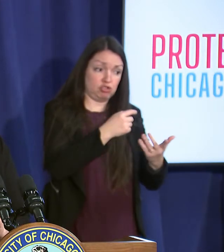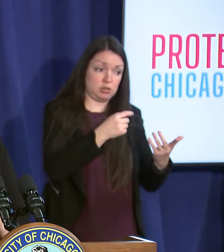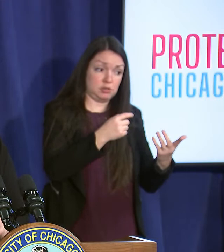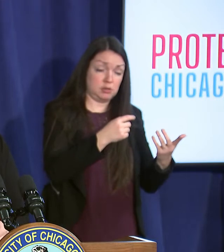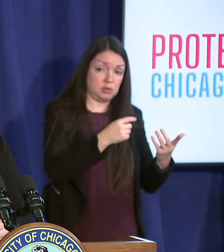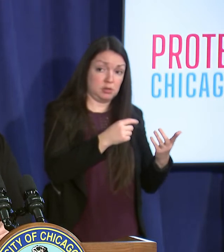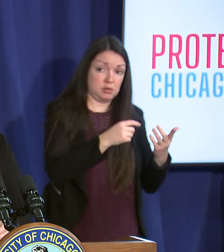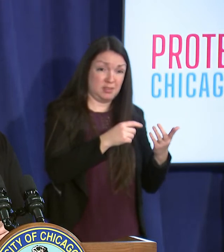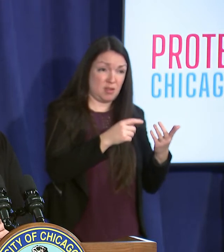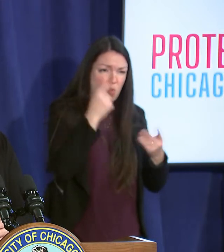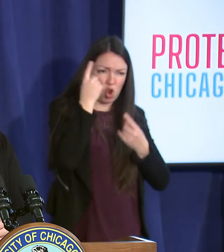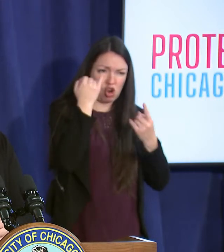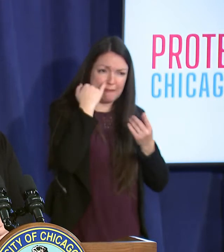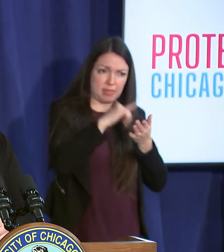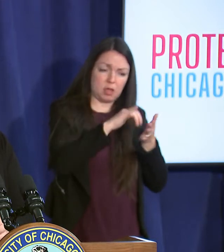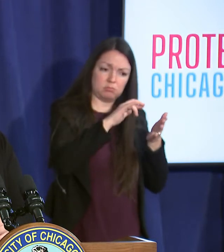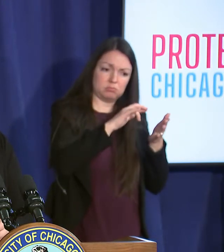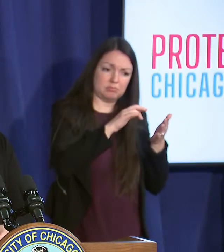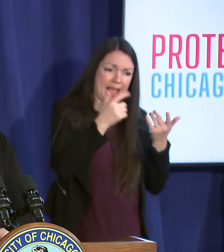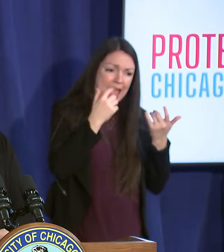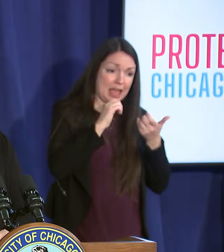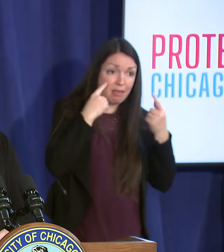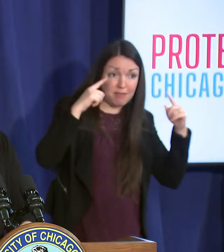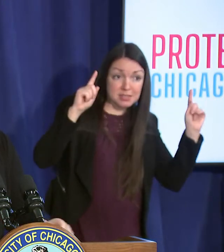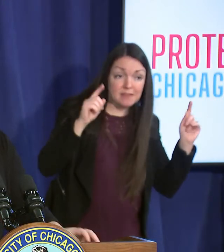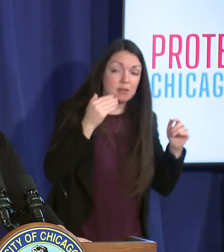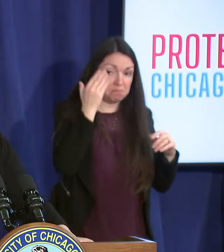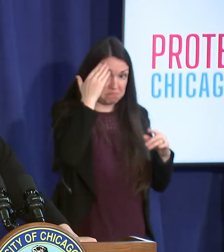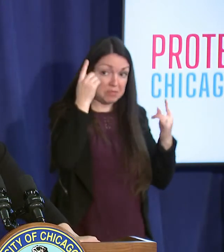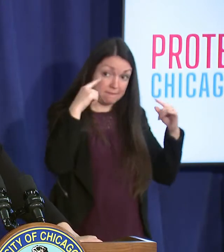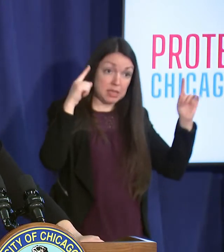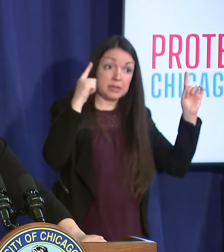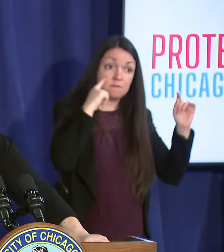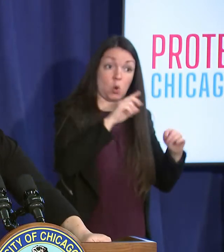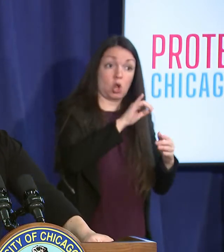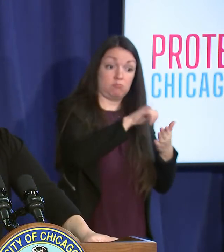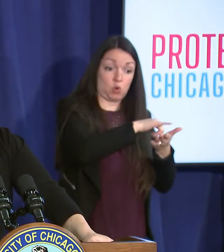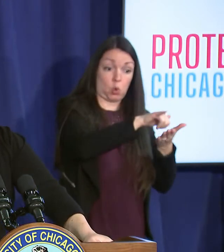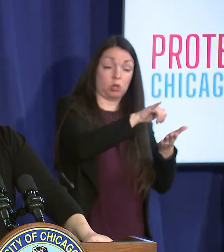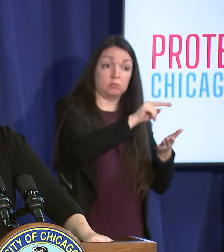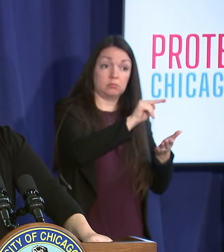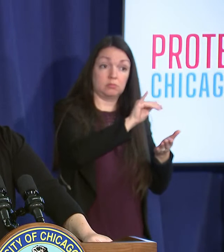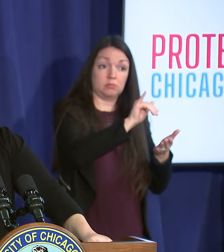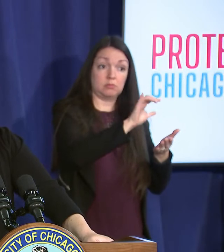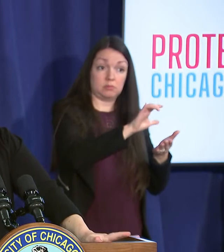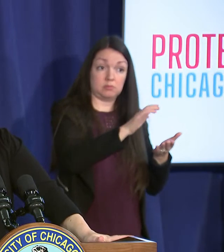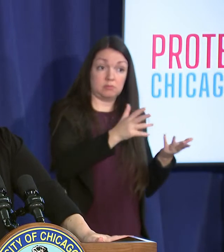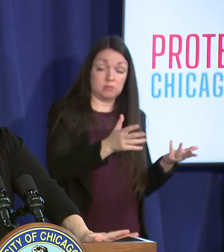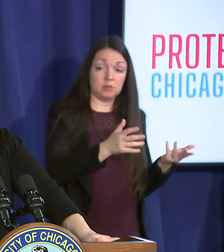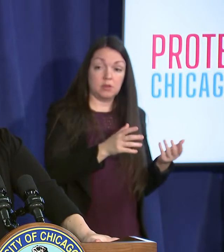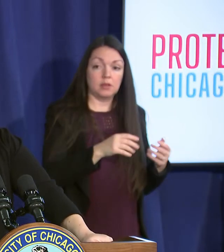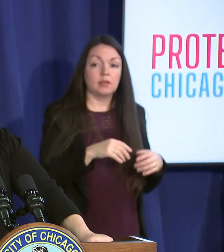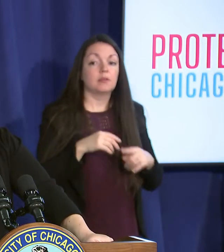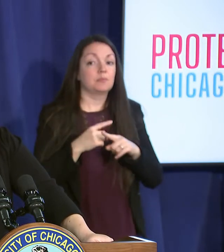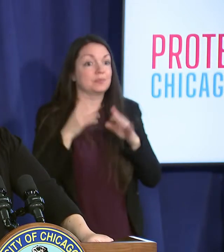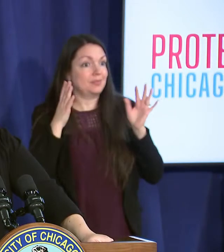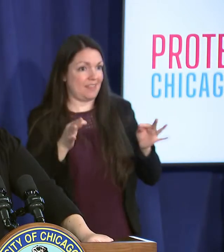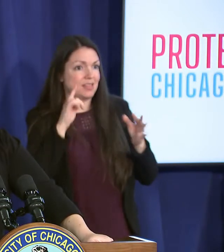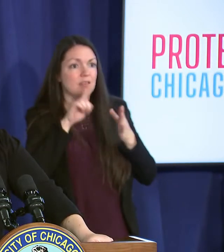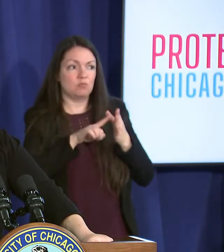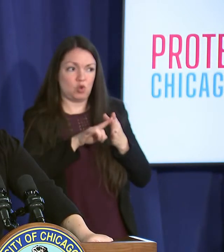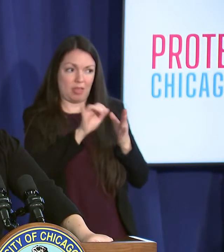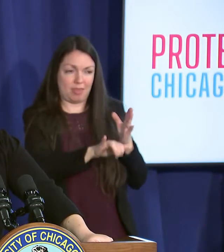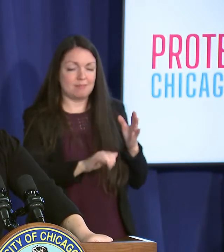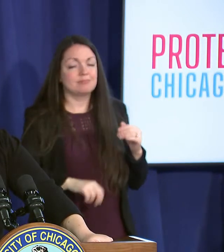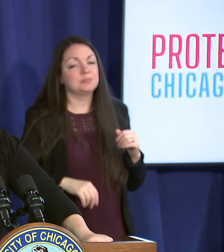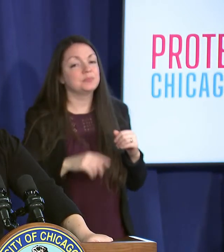CDPH studied this? I know it was so effective at getting New York City residents vaccinated. So we are definitely looking at this.